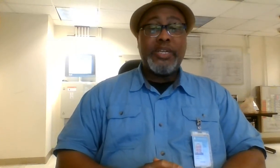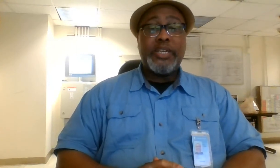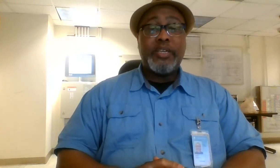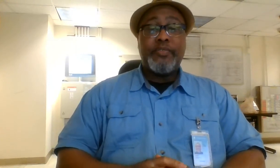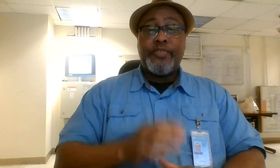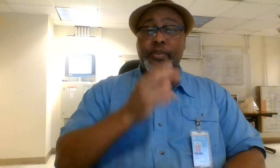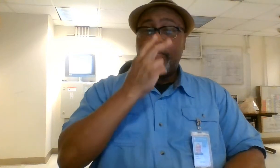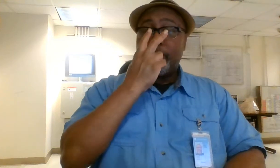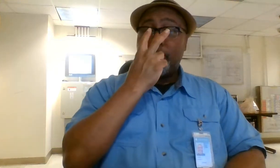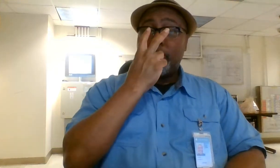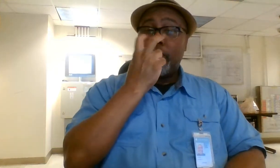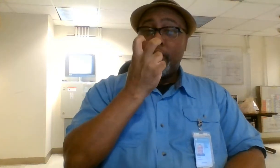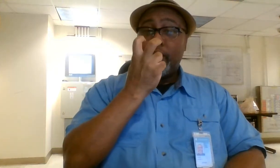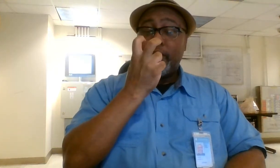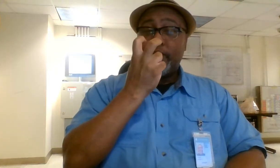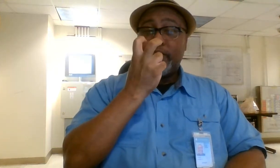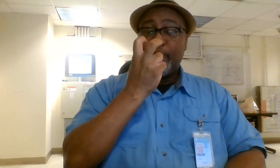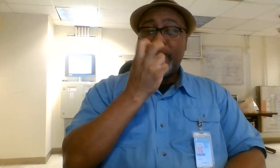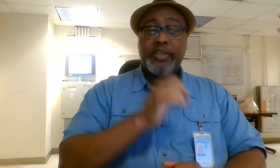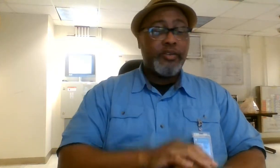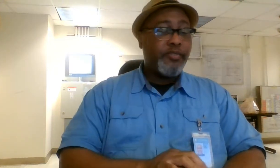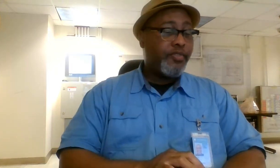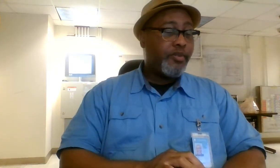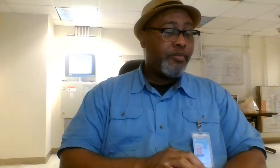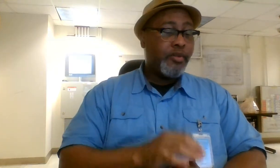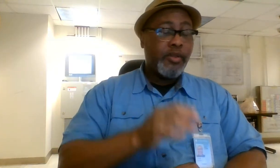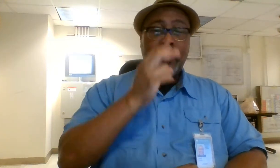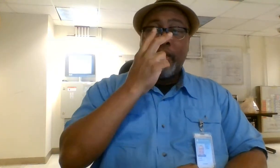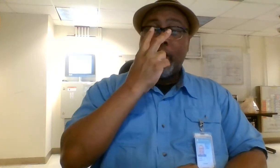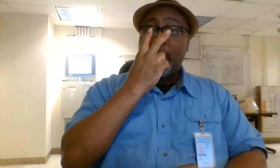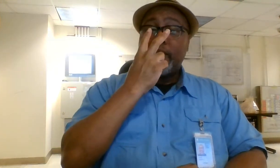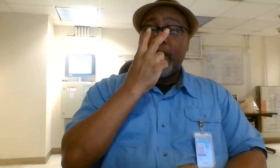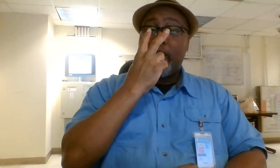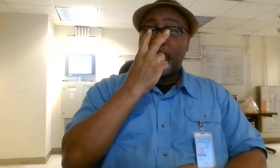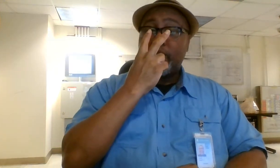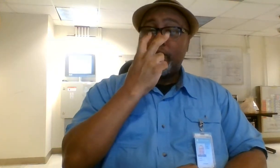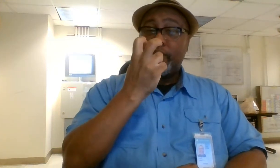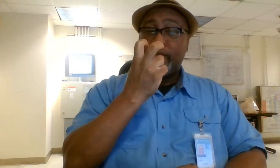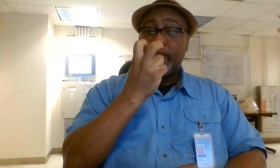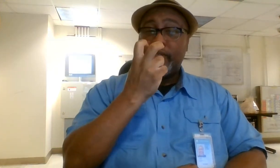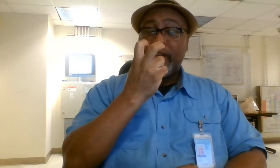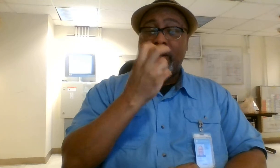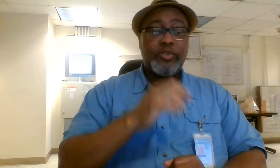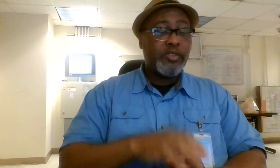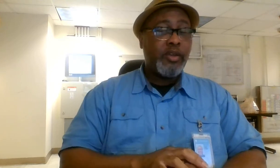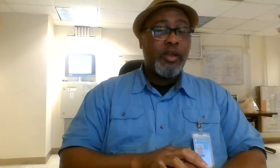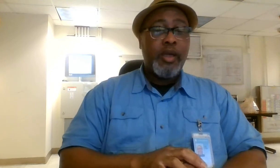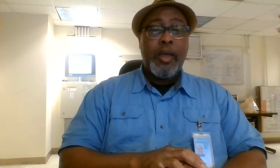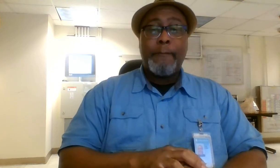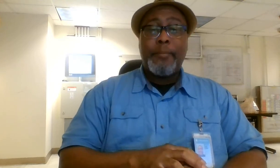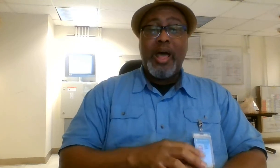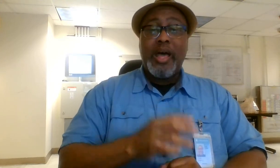Disbelieve. Disbelieve. Doubt. Doubt. Blind.